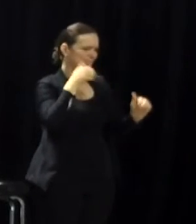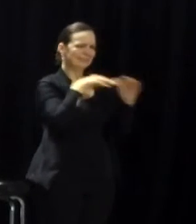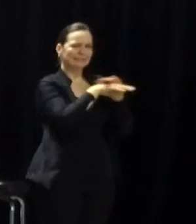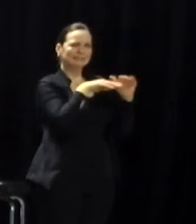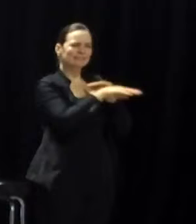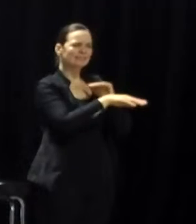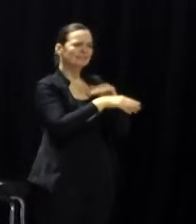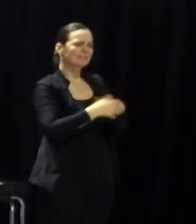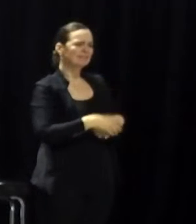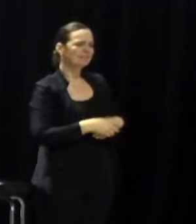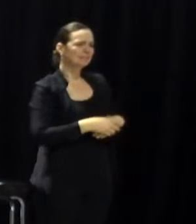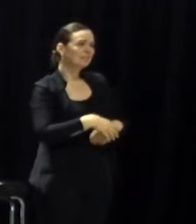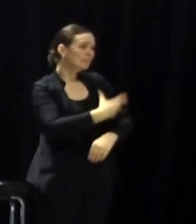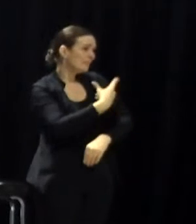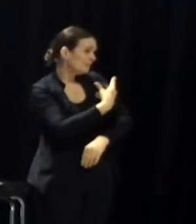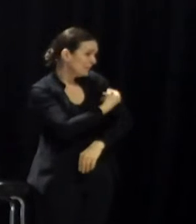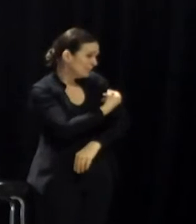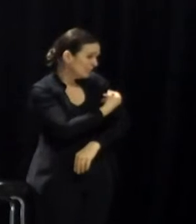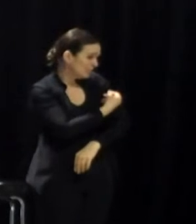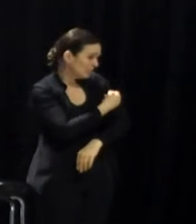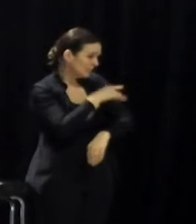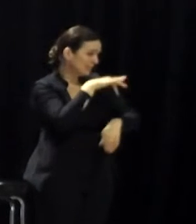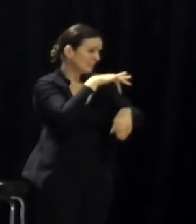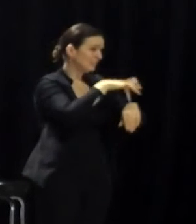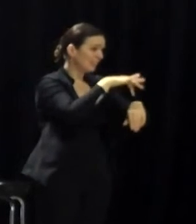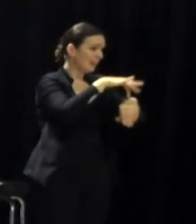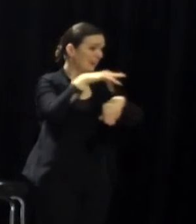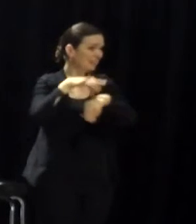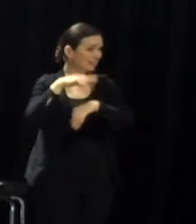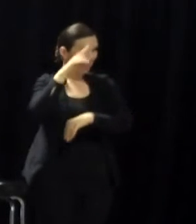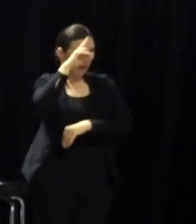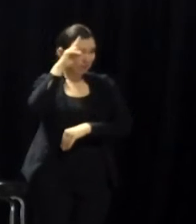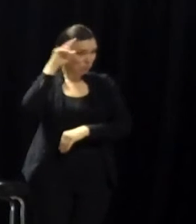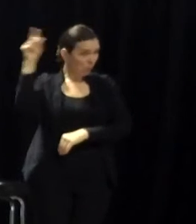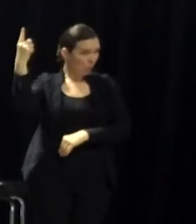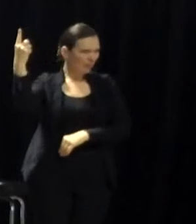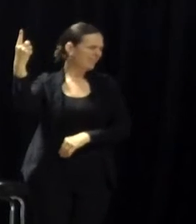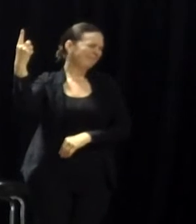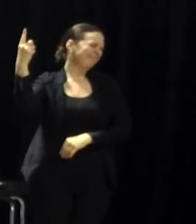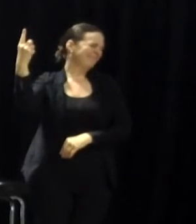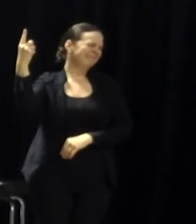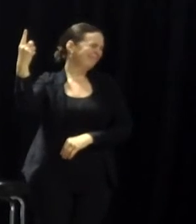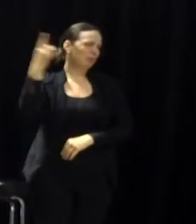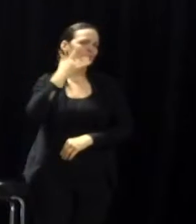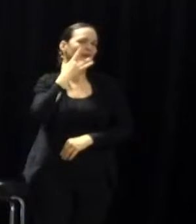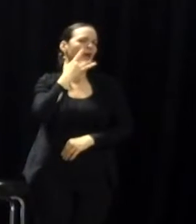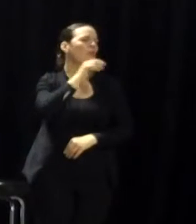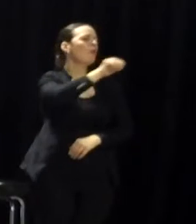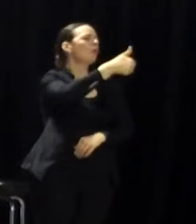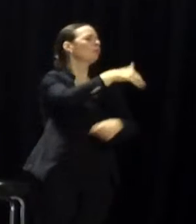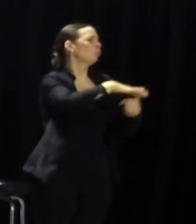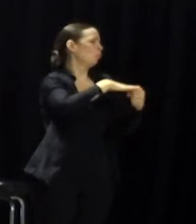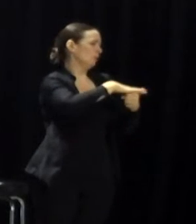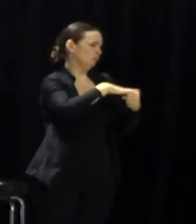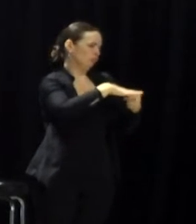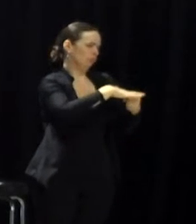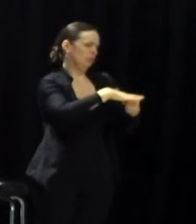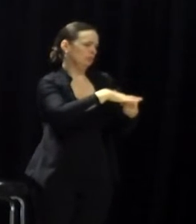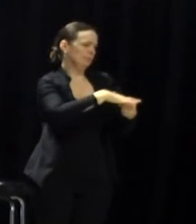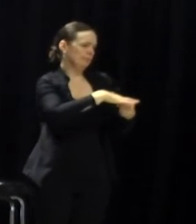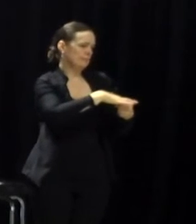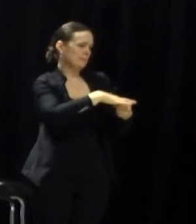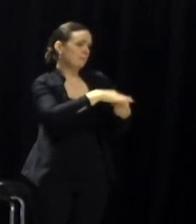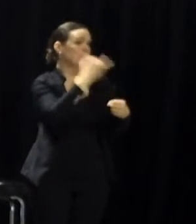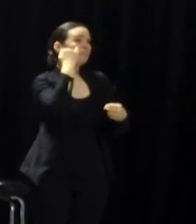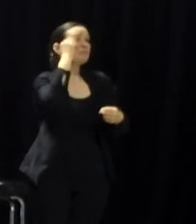from mass vaccination part doesn't make a lot of sense. When it's your hospital workers, makes all the sense in the world, right? You get your